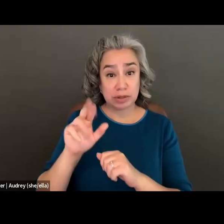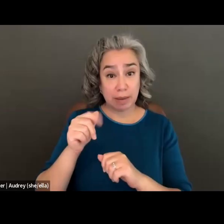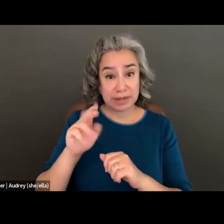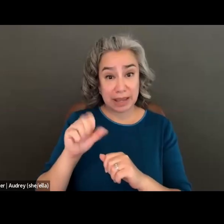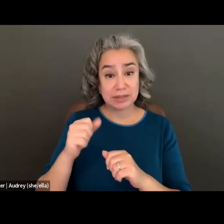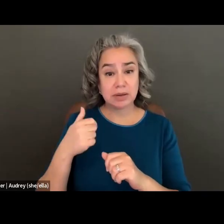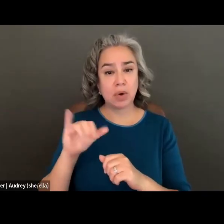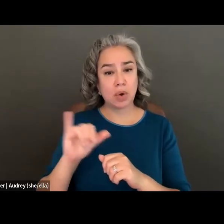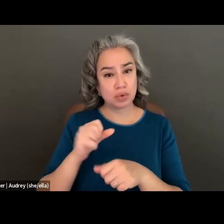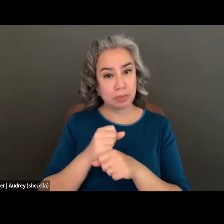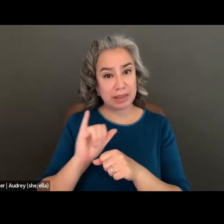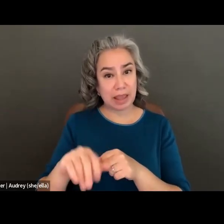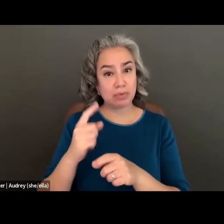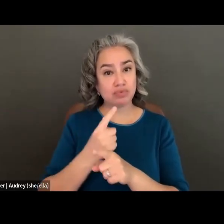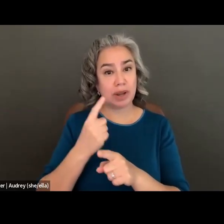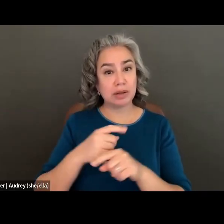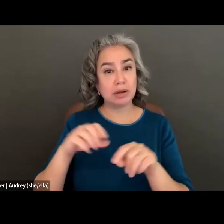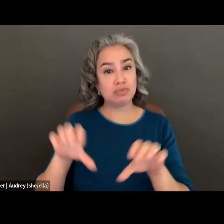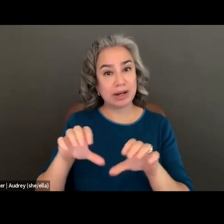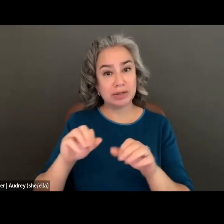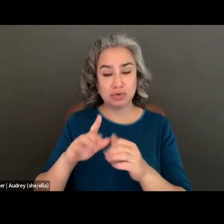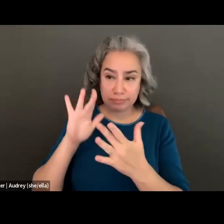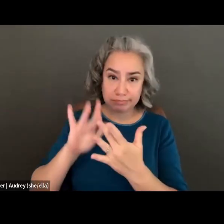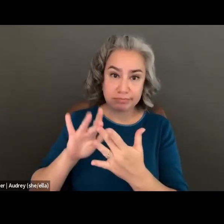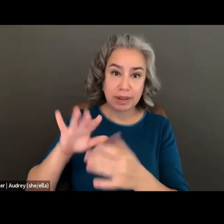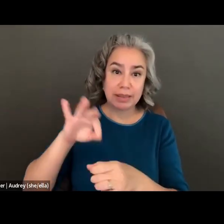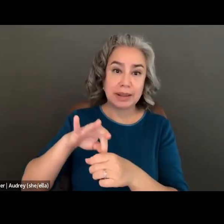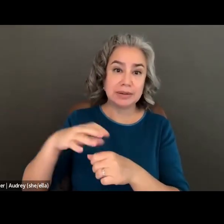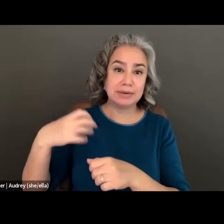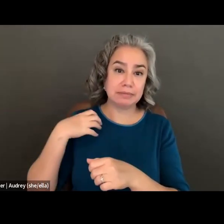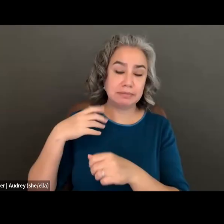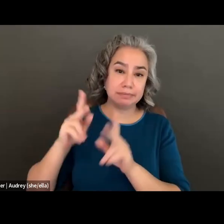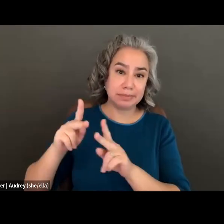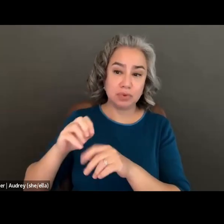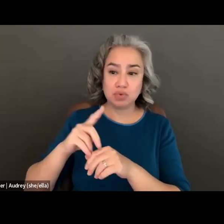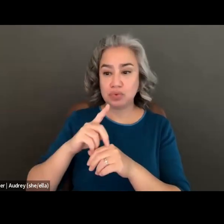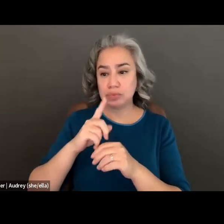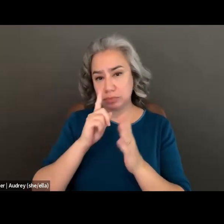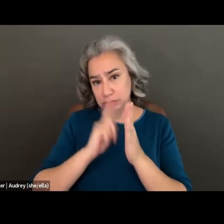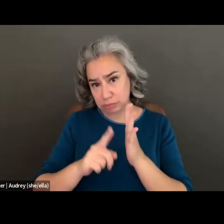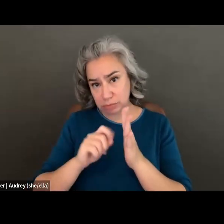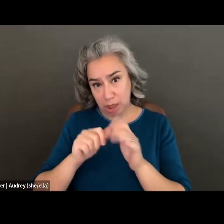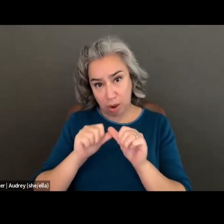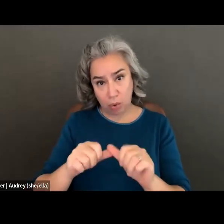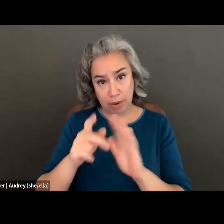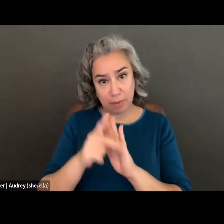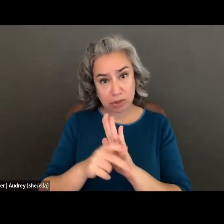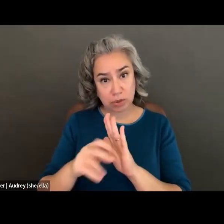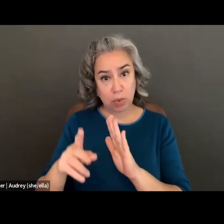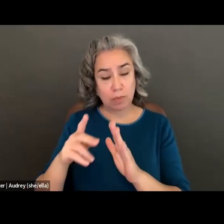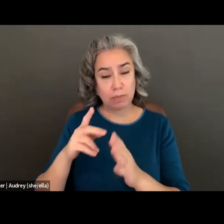can also make it a regular practice to reach out to your elected officials to check on the status of ongoing policies or programs